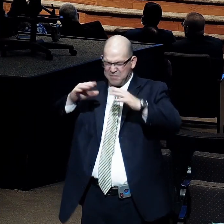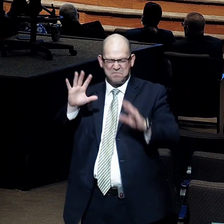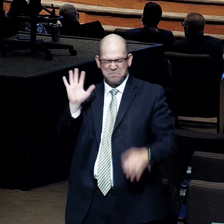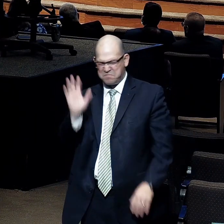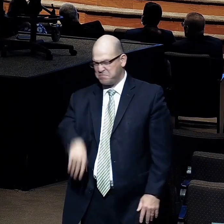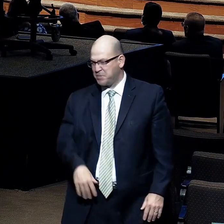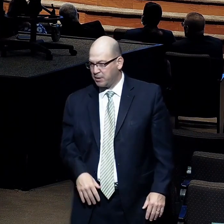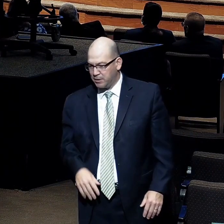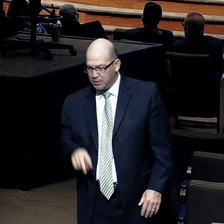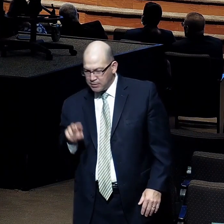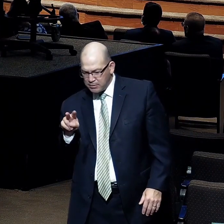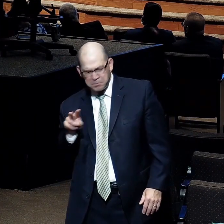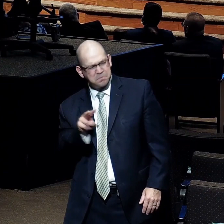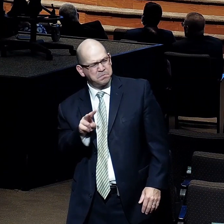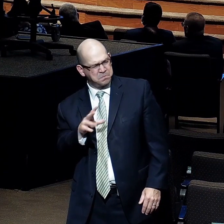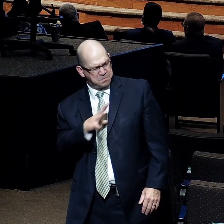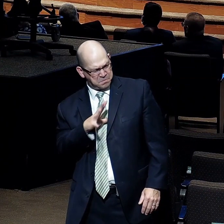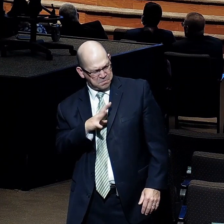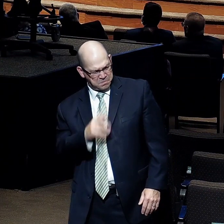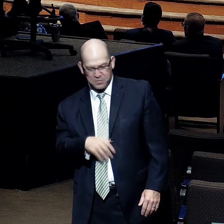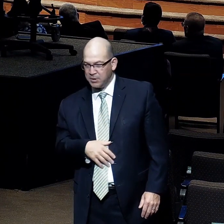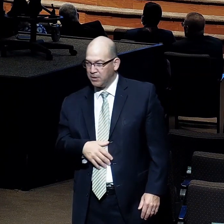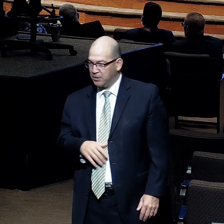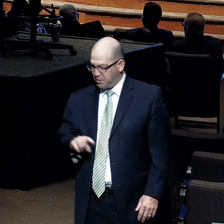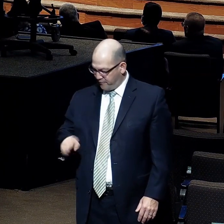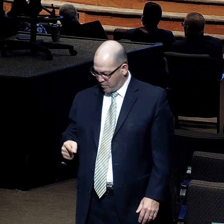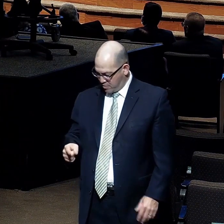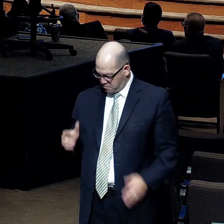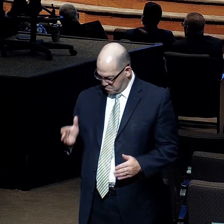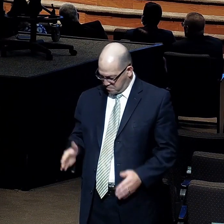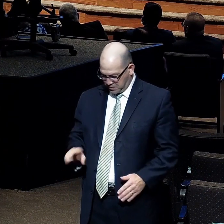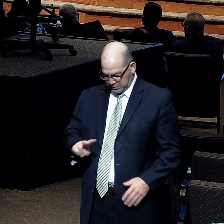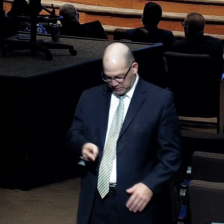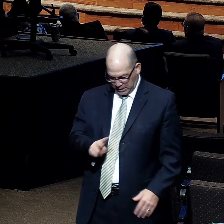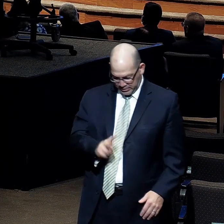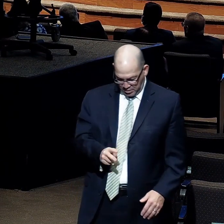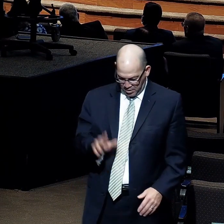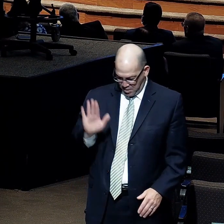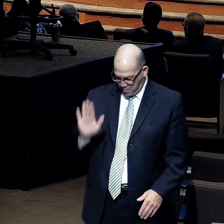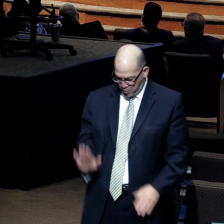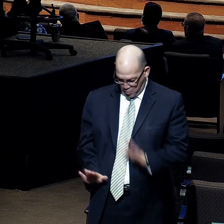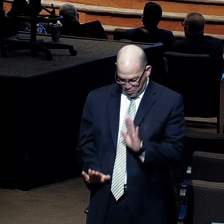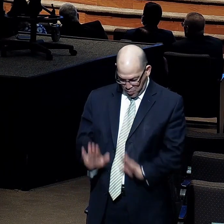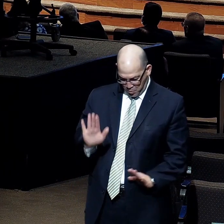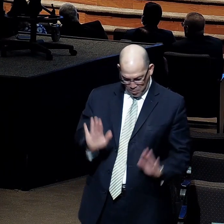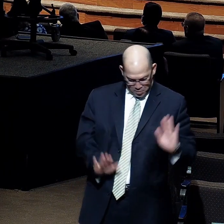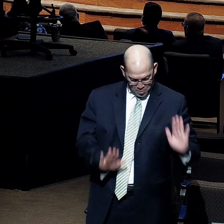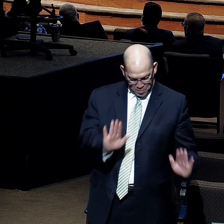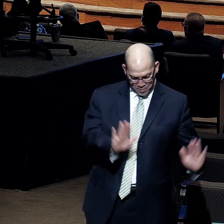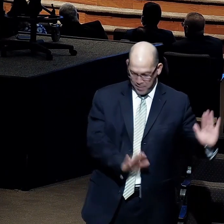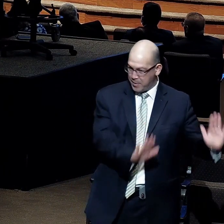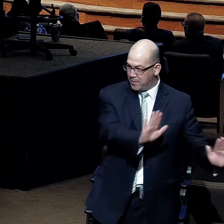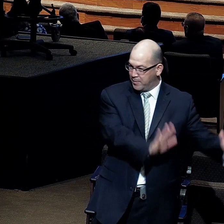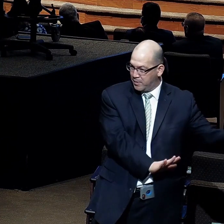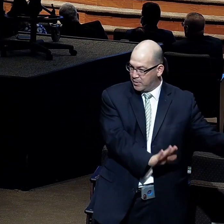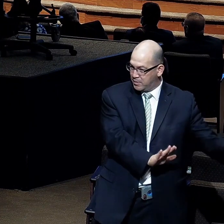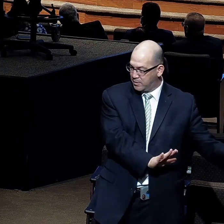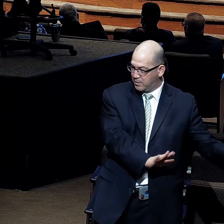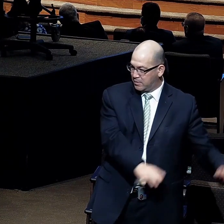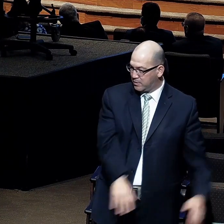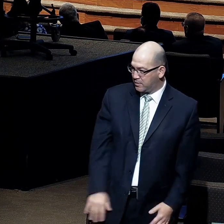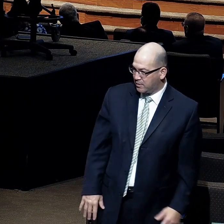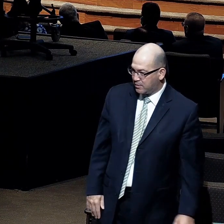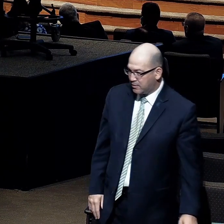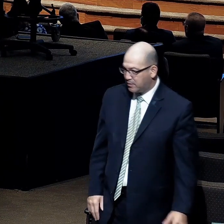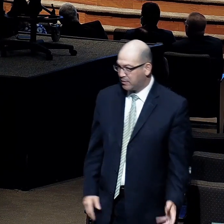like, it looks good. So I put the first board in, second board in, just down the line, board after board after board after board, just eyeballing it.